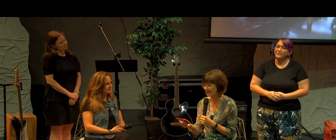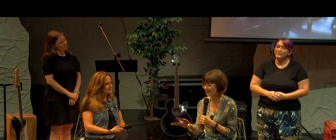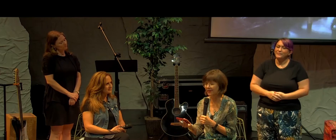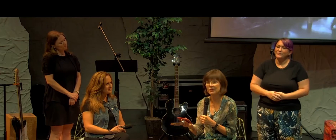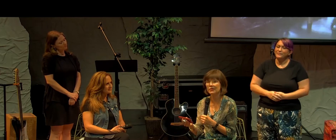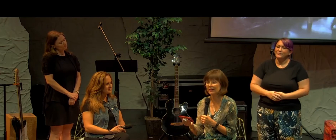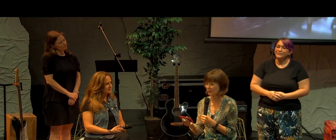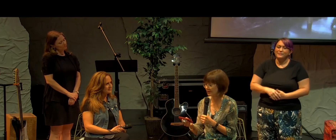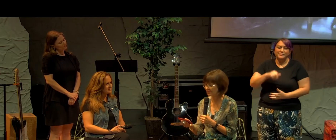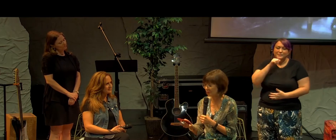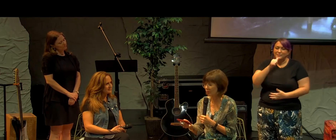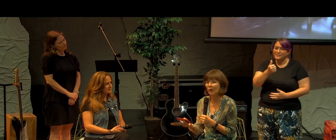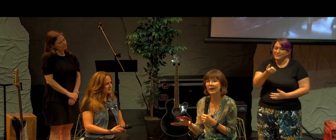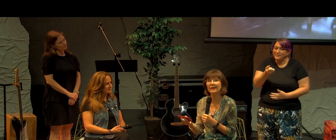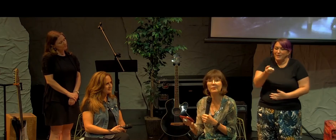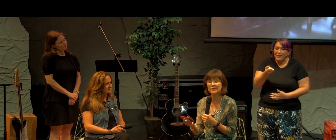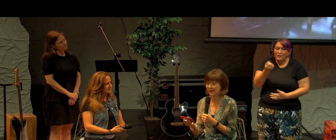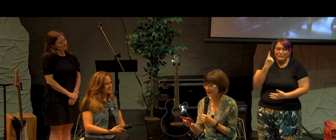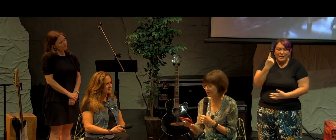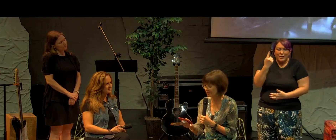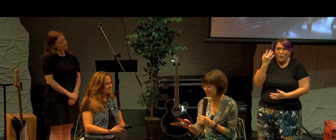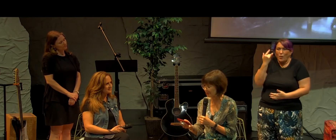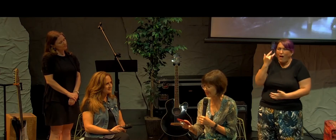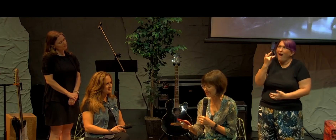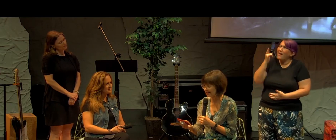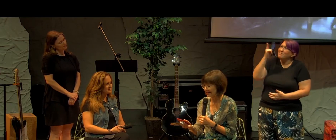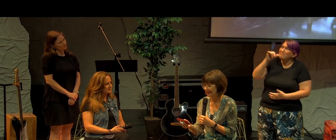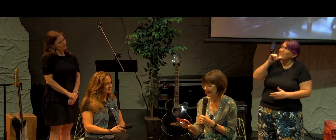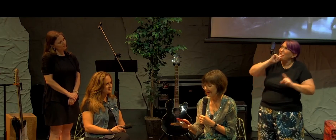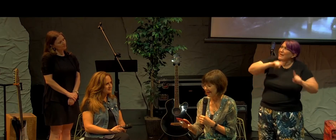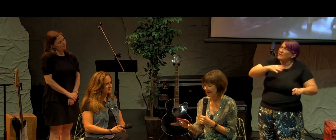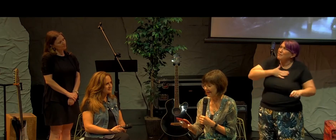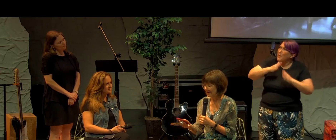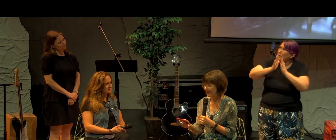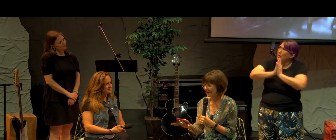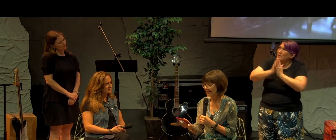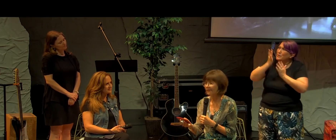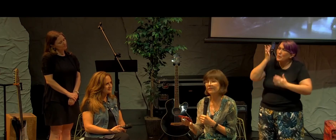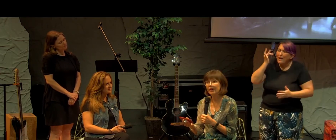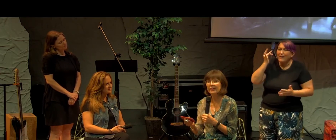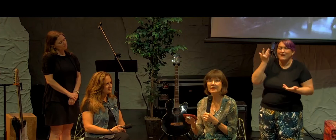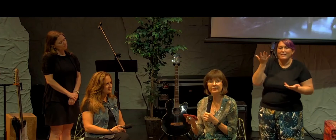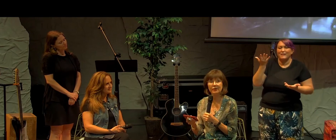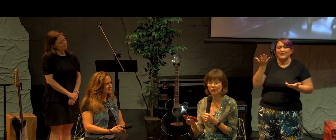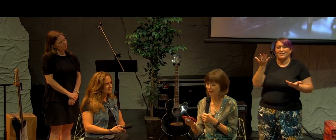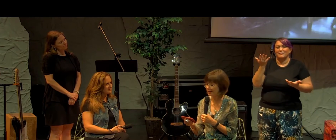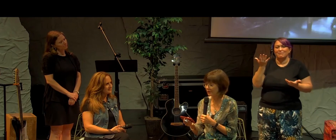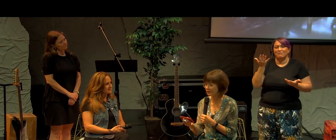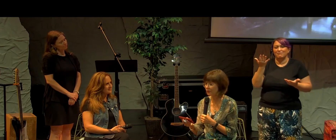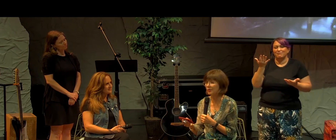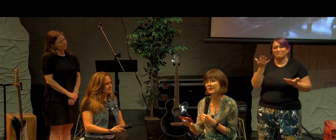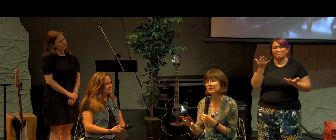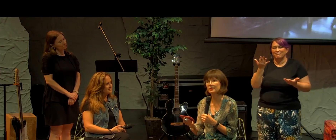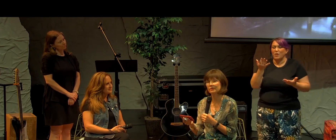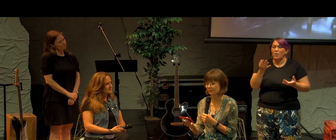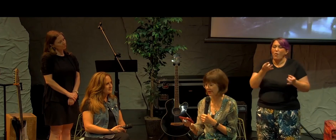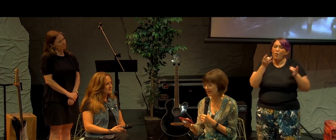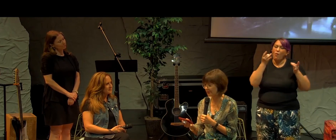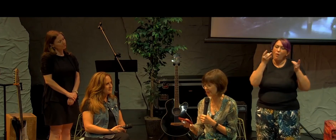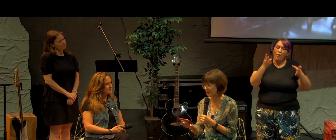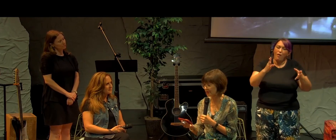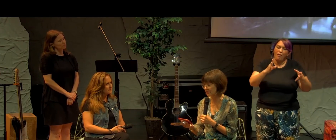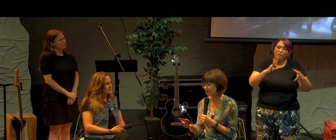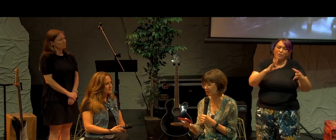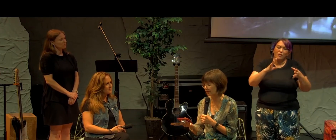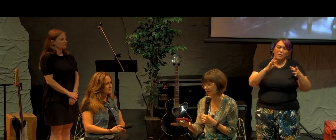I didn't understand why God was not answering my prayers. I had had a very difficult and painful divorce from my